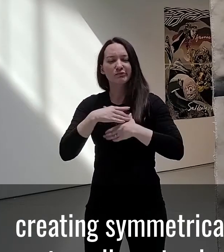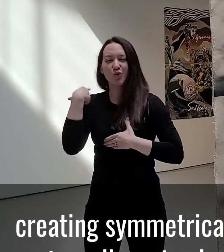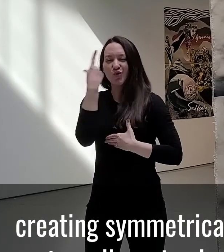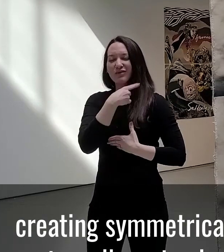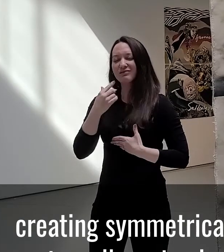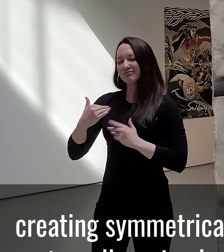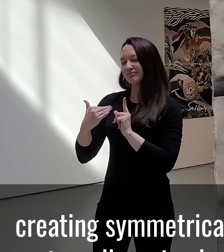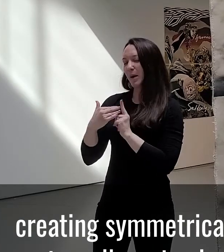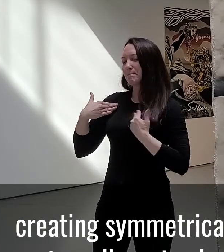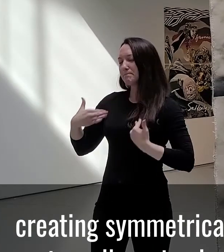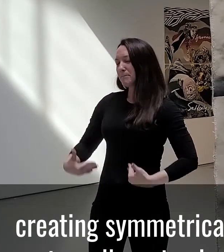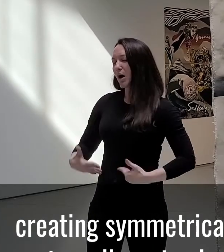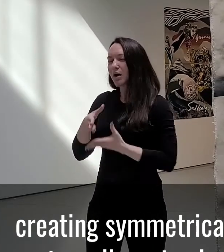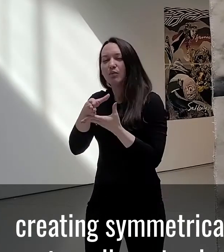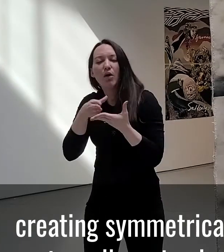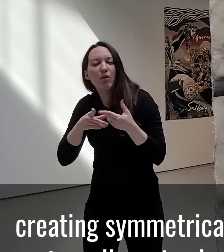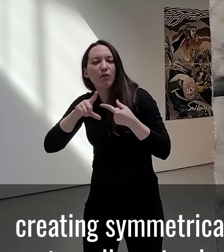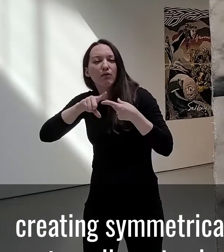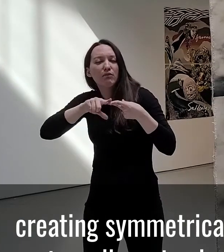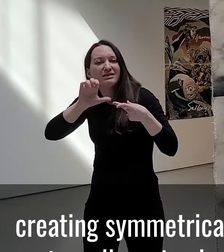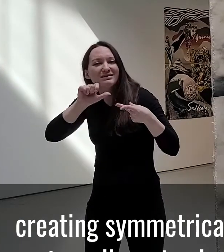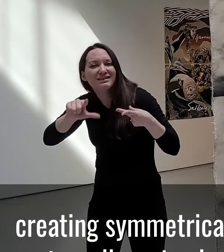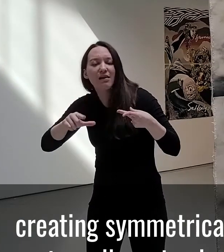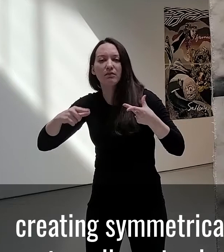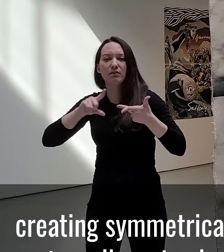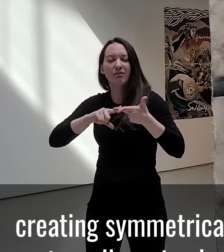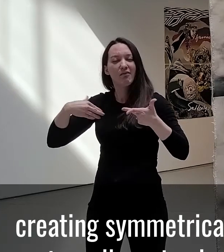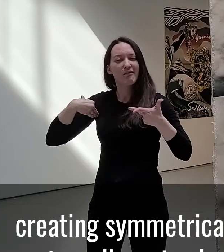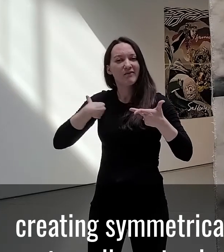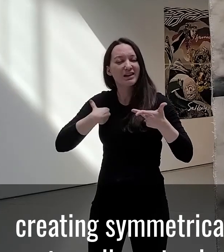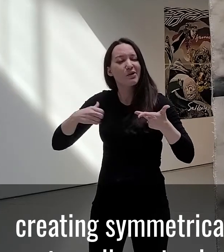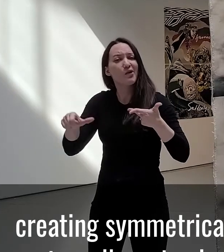parts, cells, animals, and other natural phenomena.